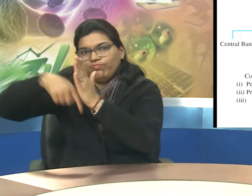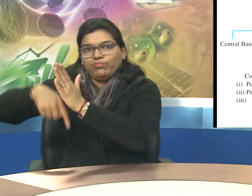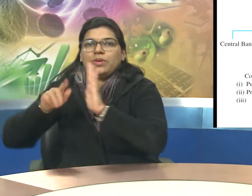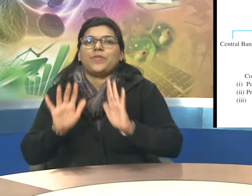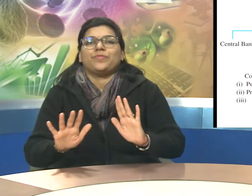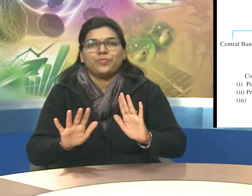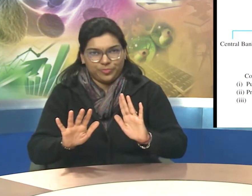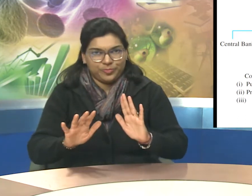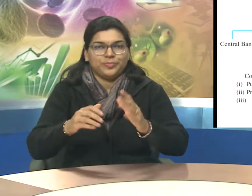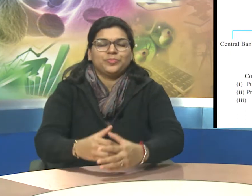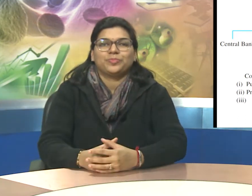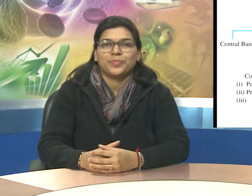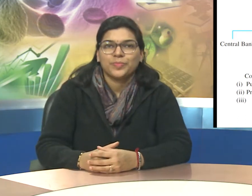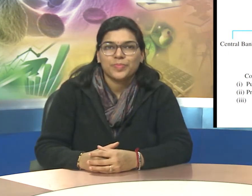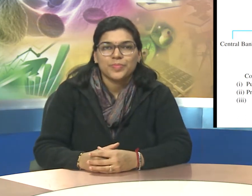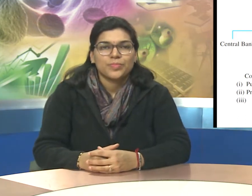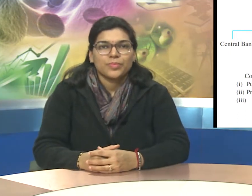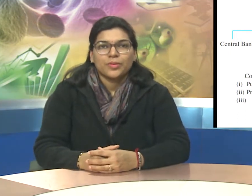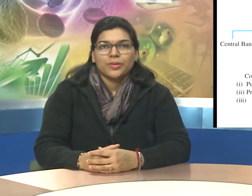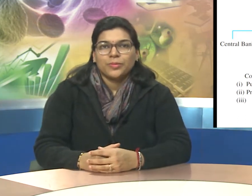These banks we will be understanding further now.